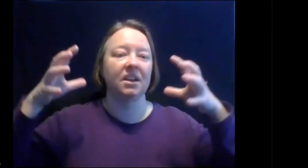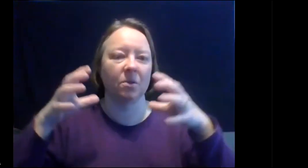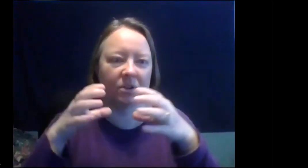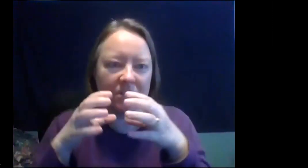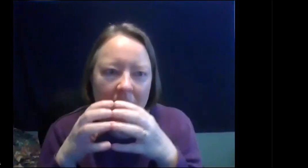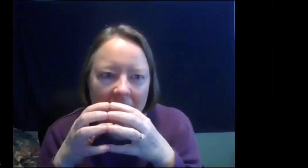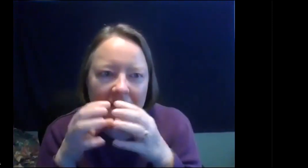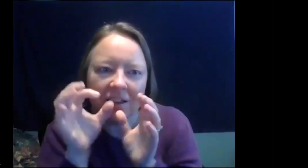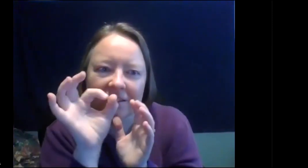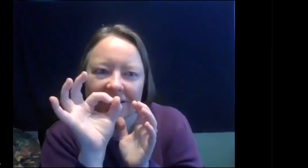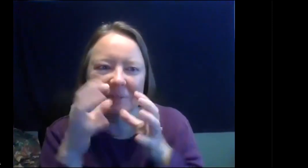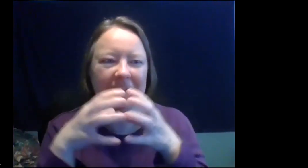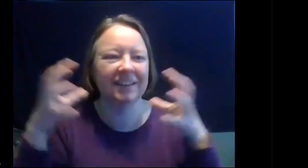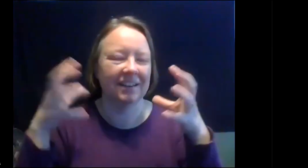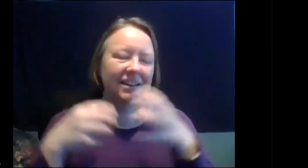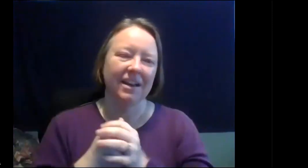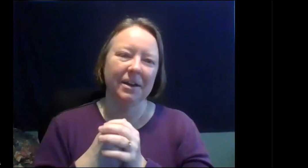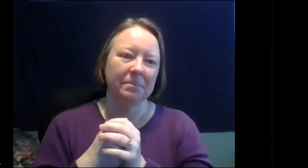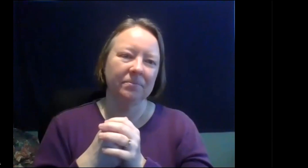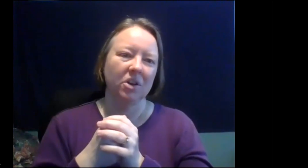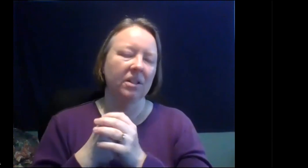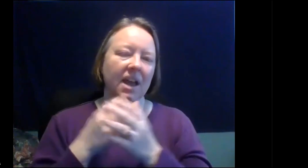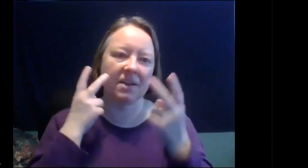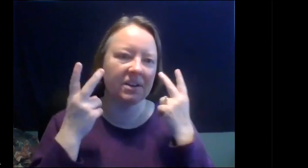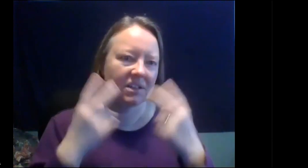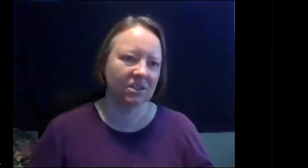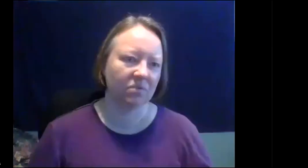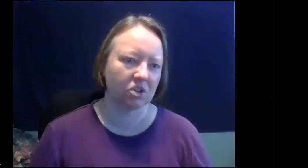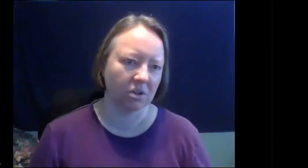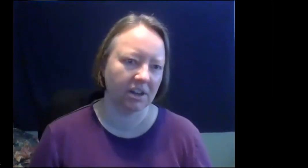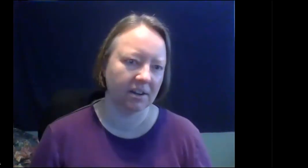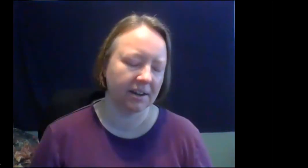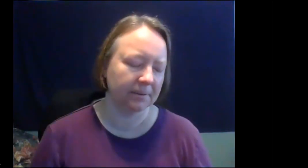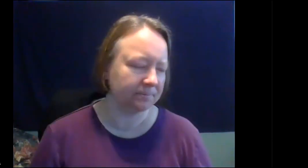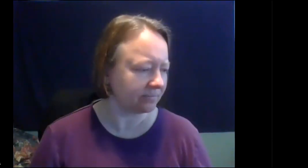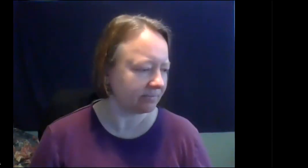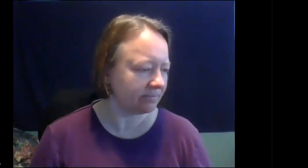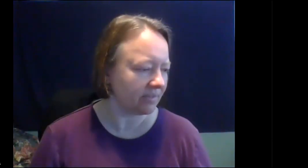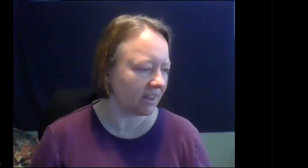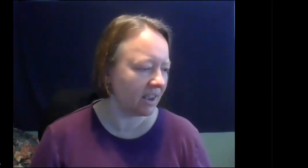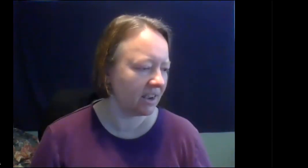big or small, but a lot of it is visually